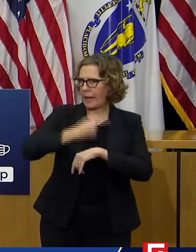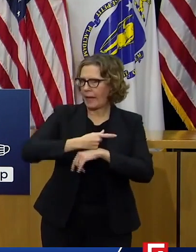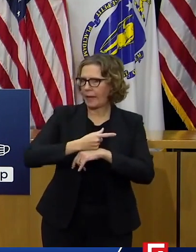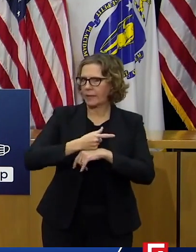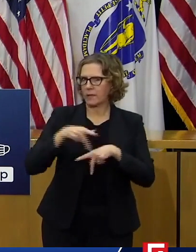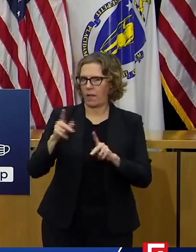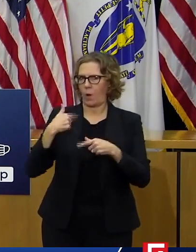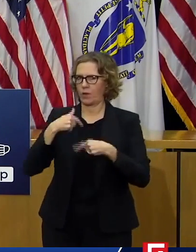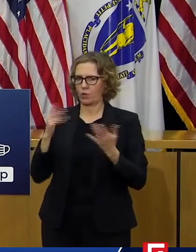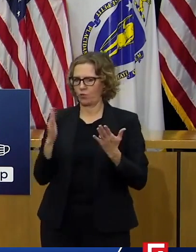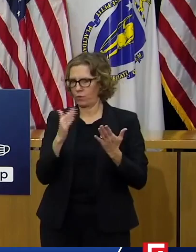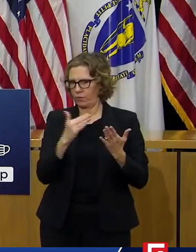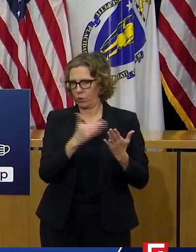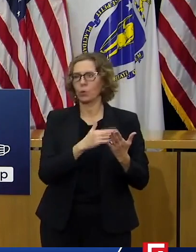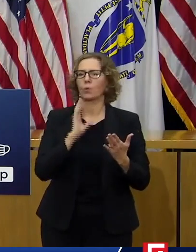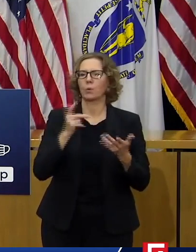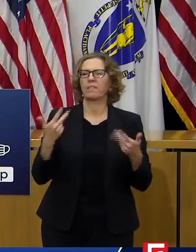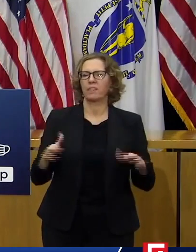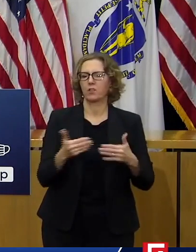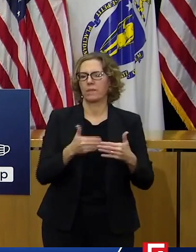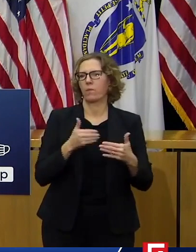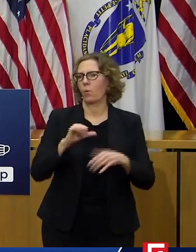and we'll be done with both of them within that 10